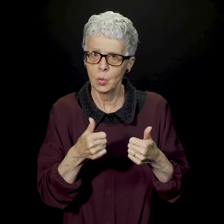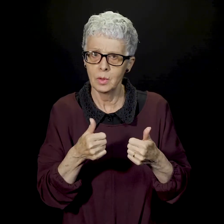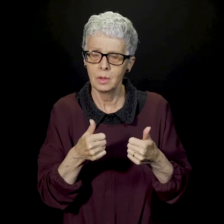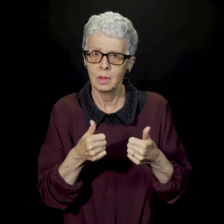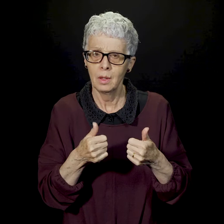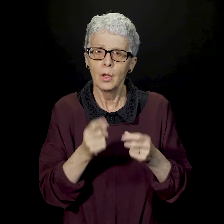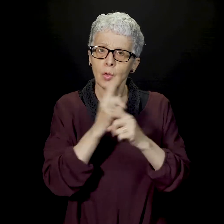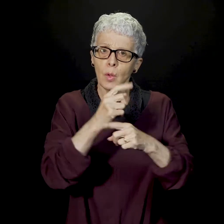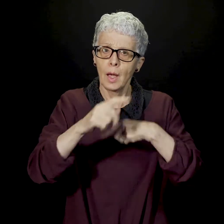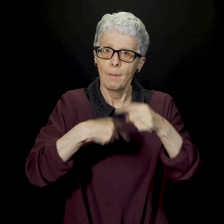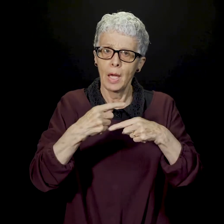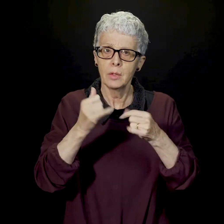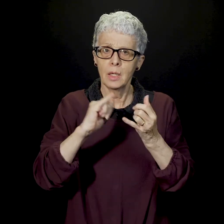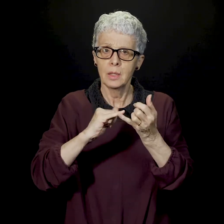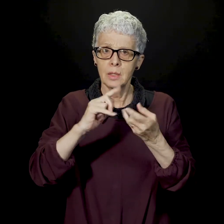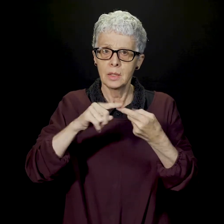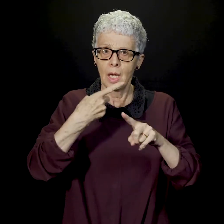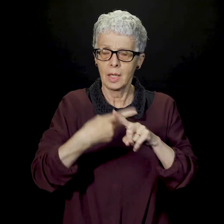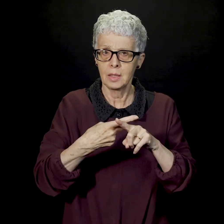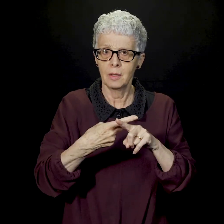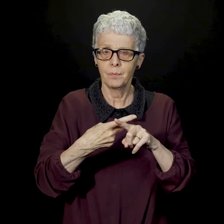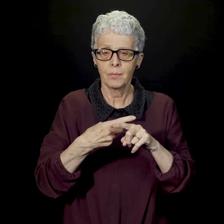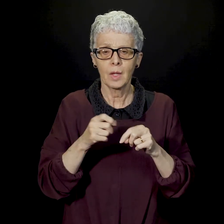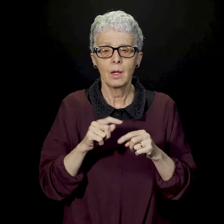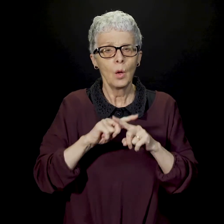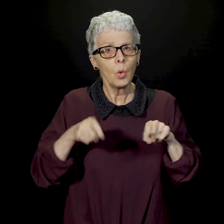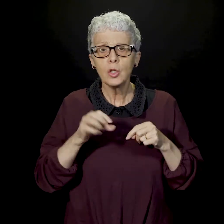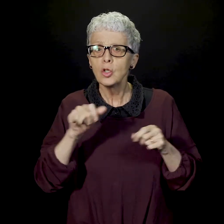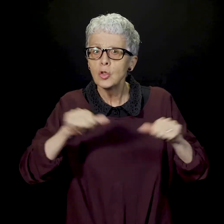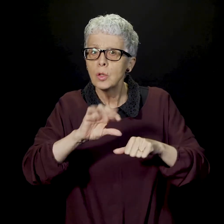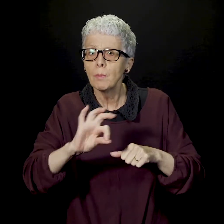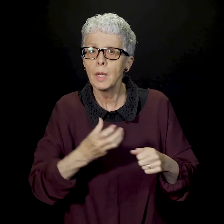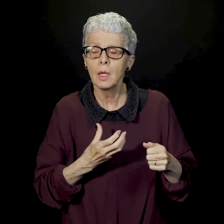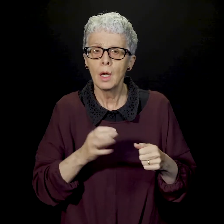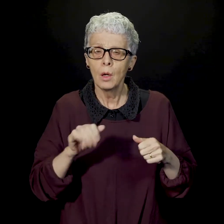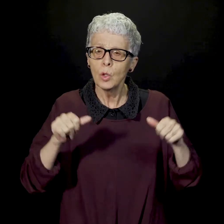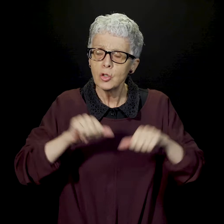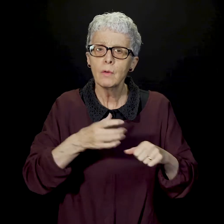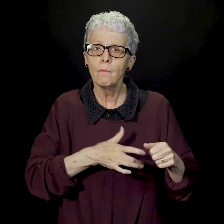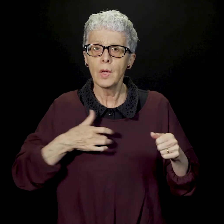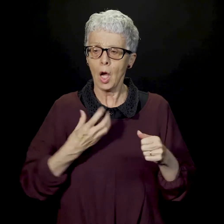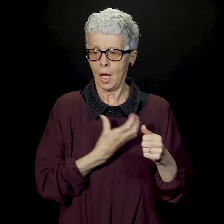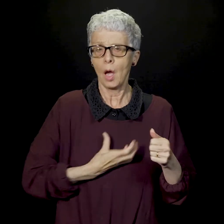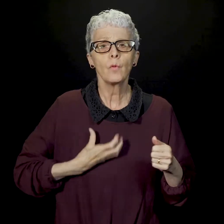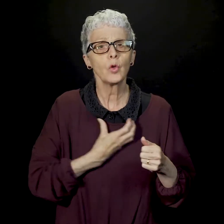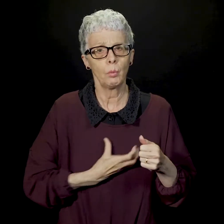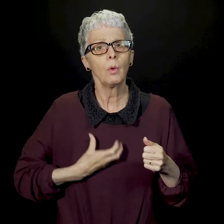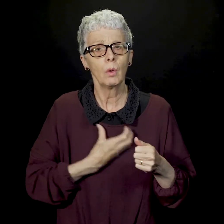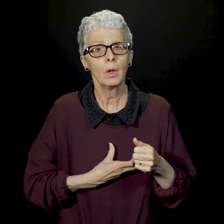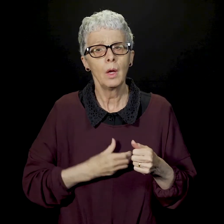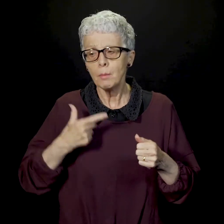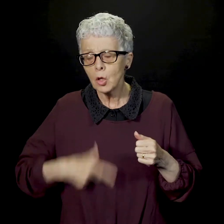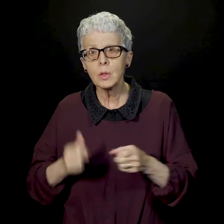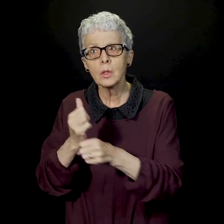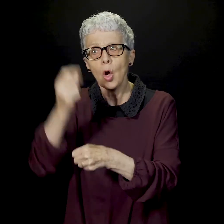regard. Here's the truth. We shouldn't be uncomfortable to talk about what God was never uncomfortable to